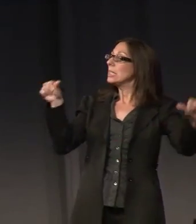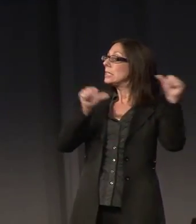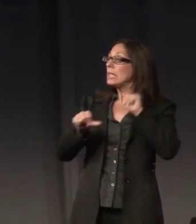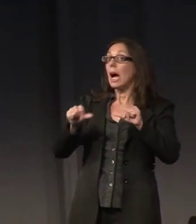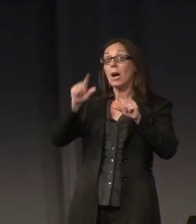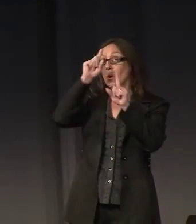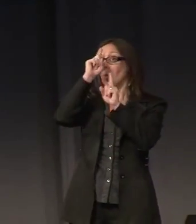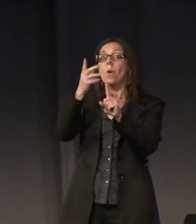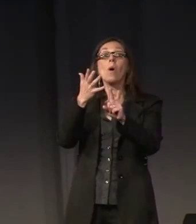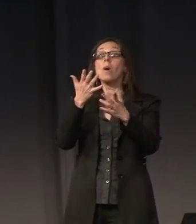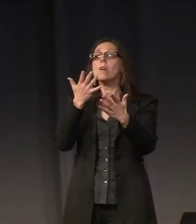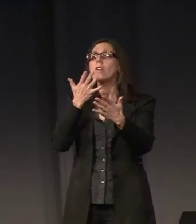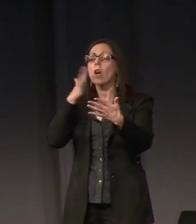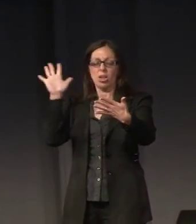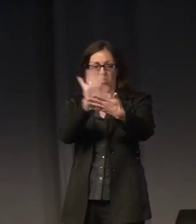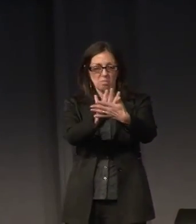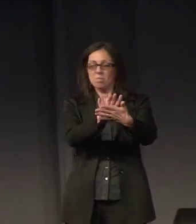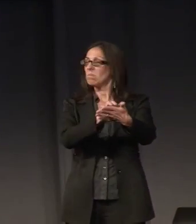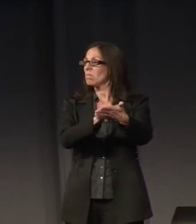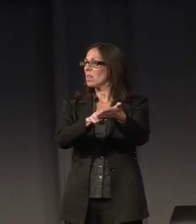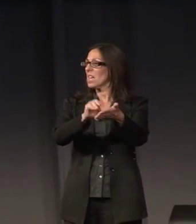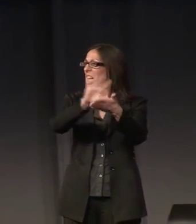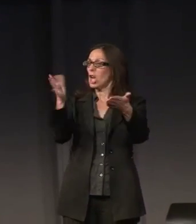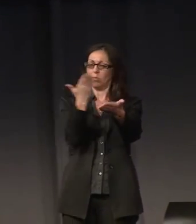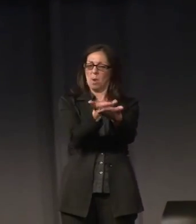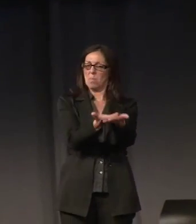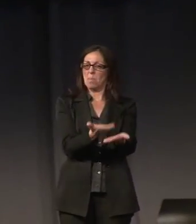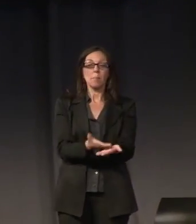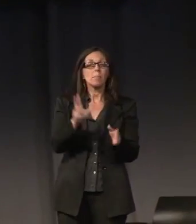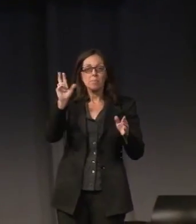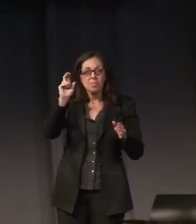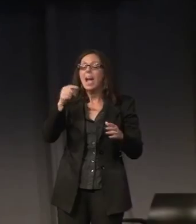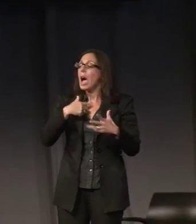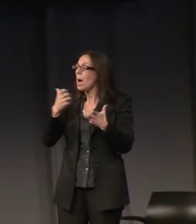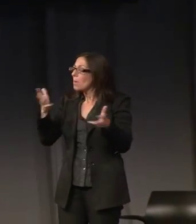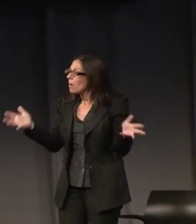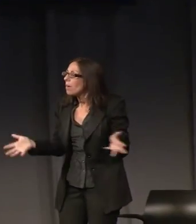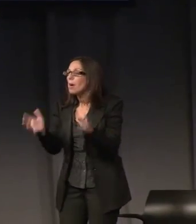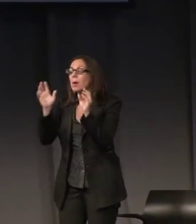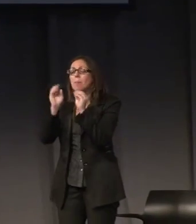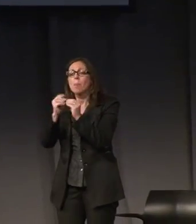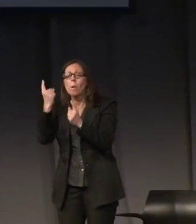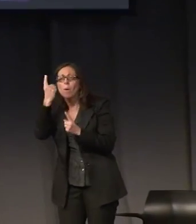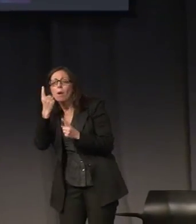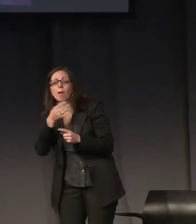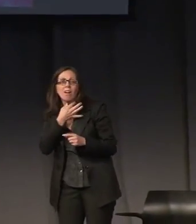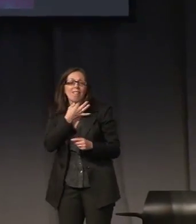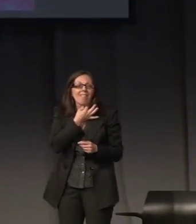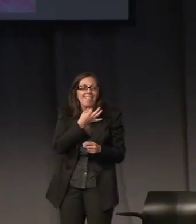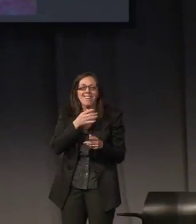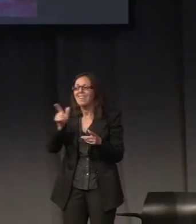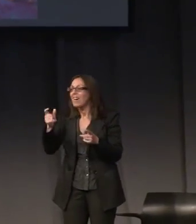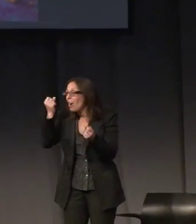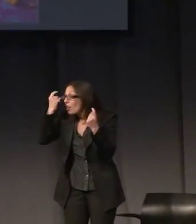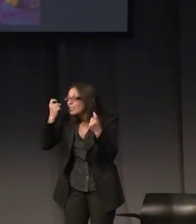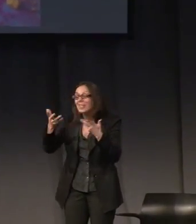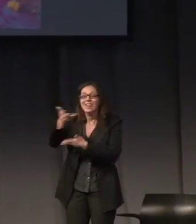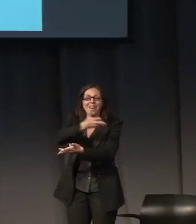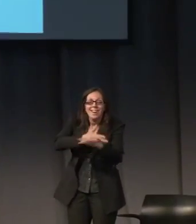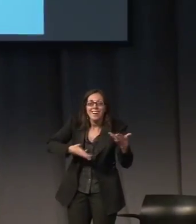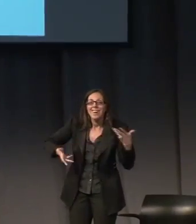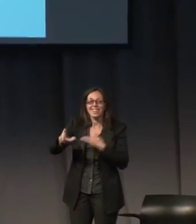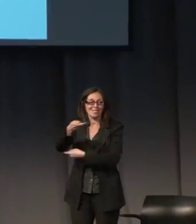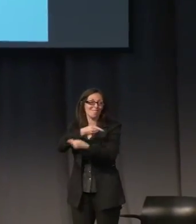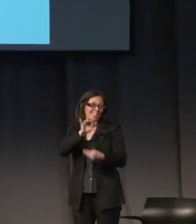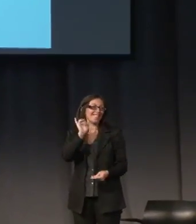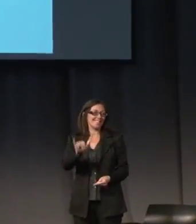different perspectives, we can start to gain traction on what this problem might mean and enrich mutually our understanding of it. And I'm looking forward to your questions, too.